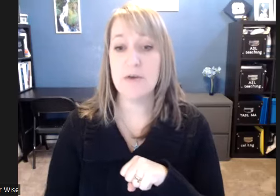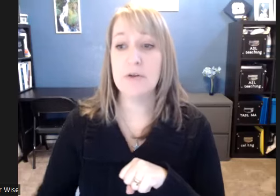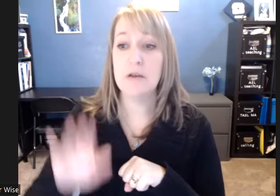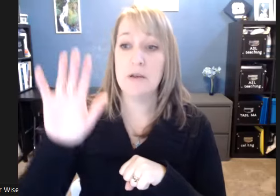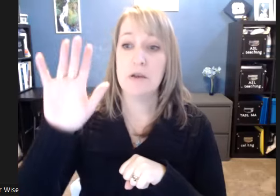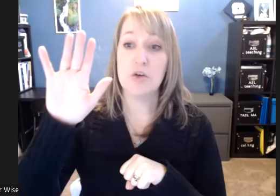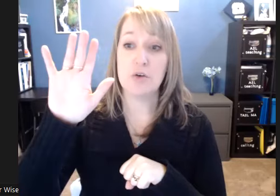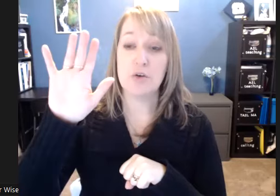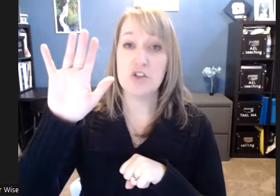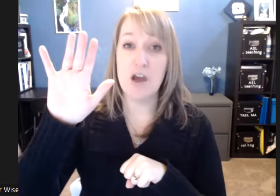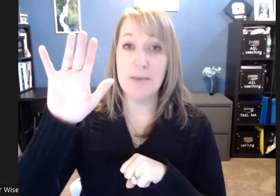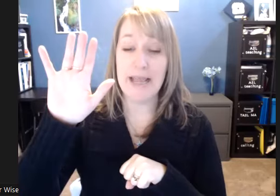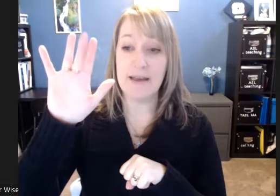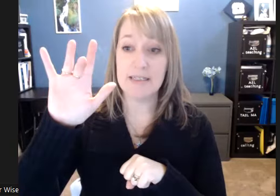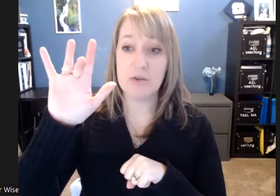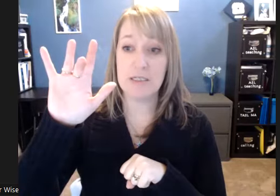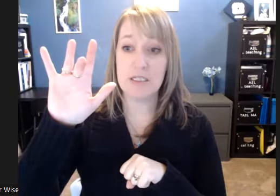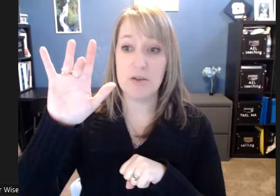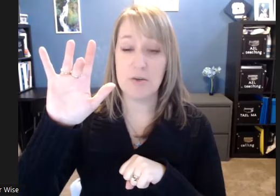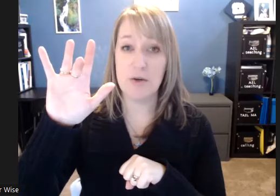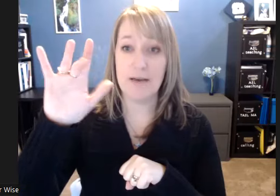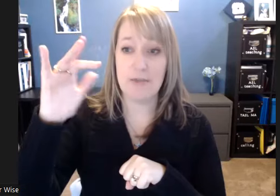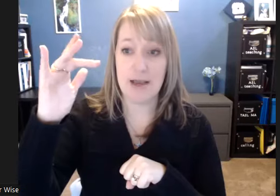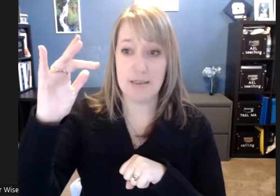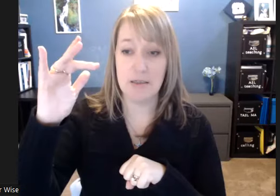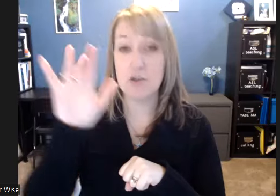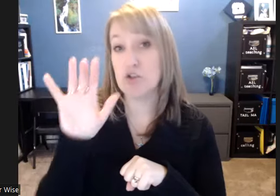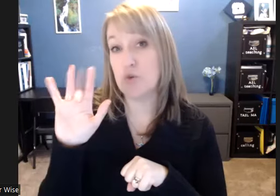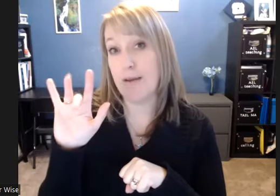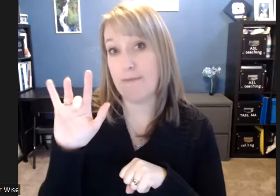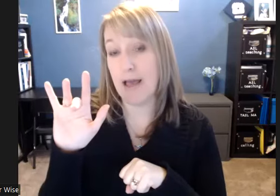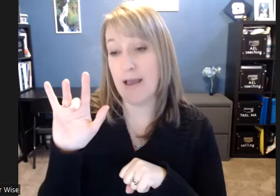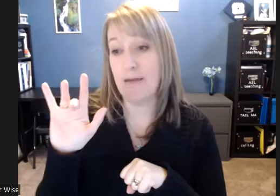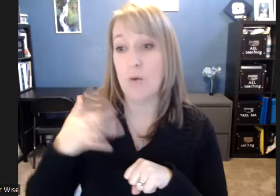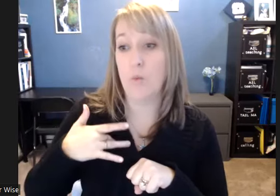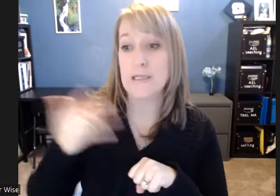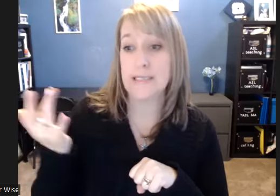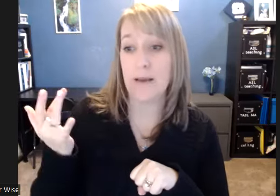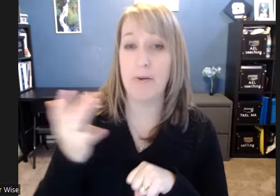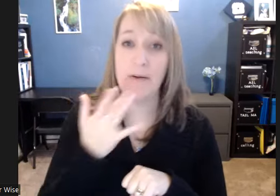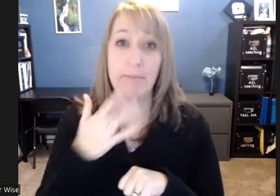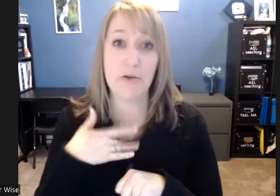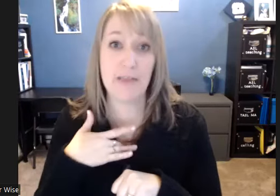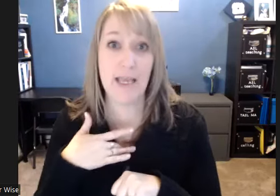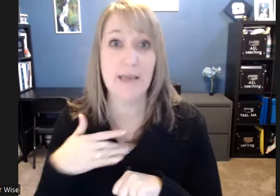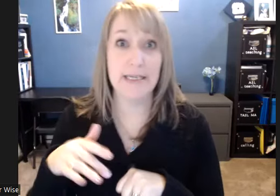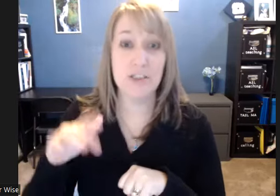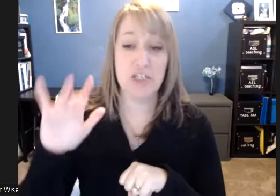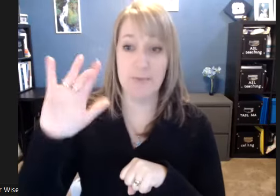down. Your dominant hand is going to have that 25, what's up, birthday hand shape,